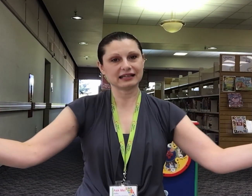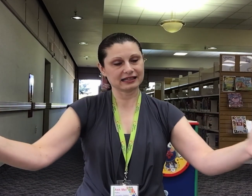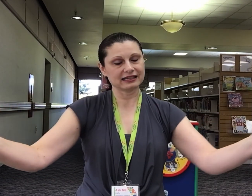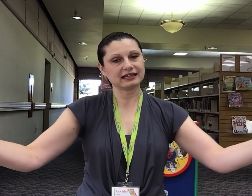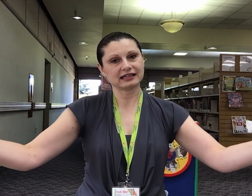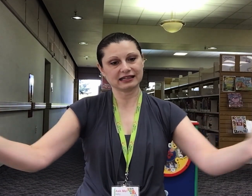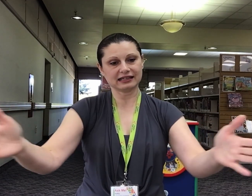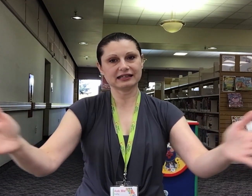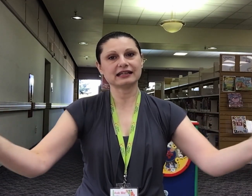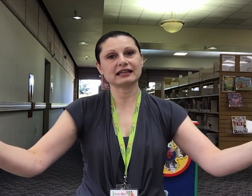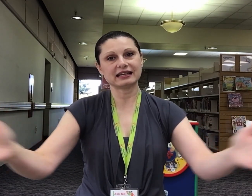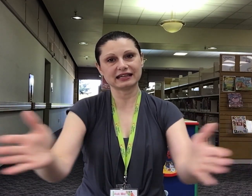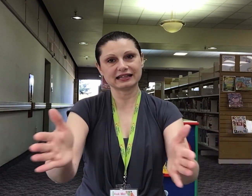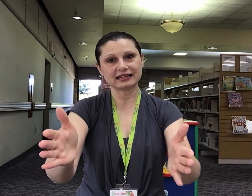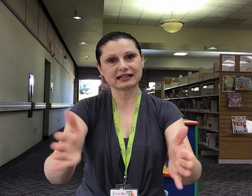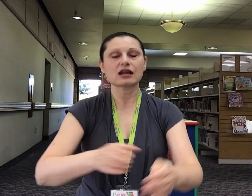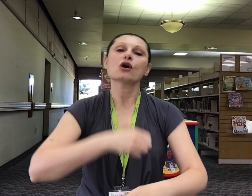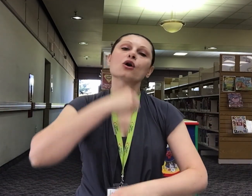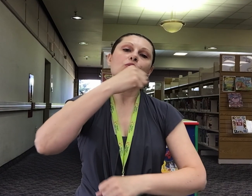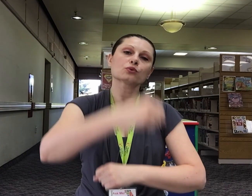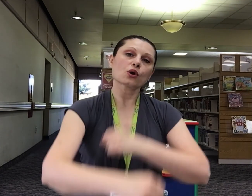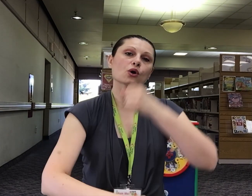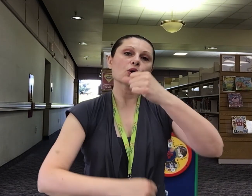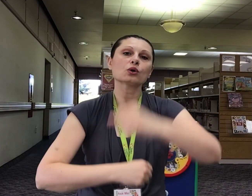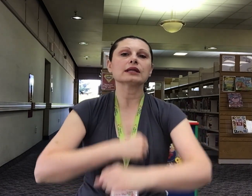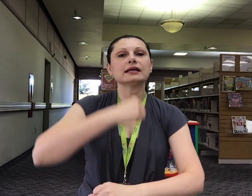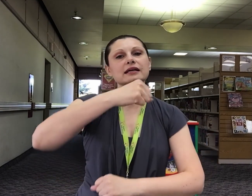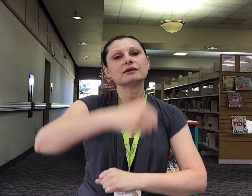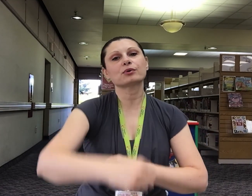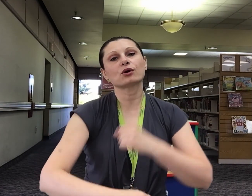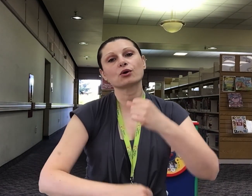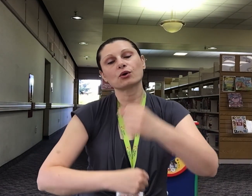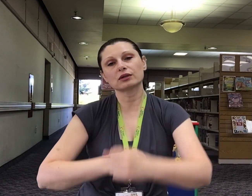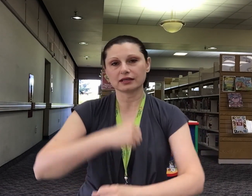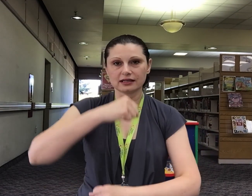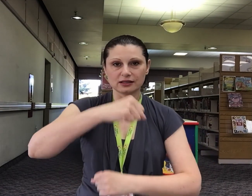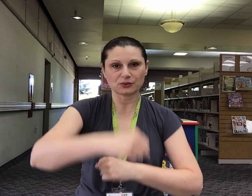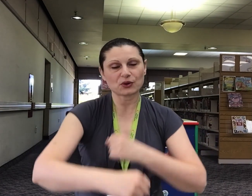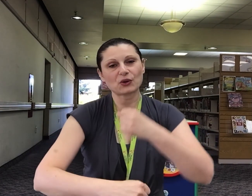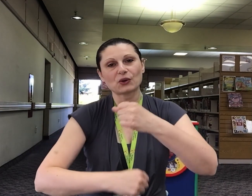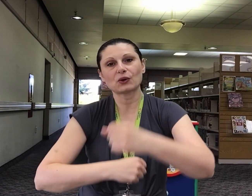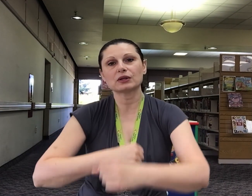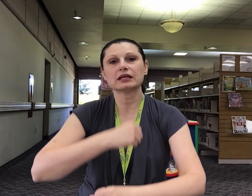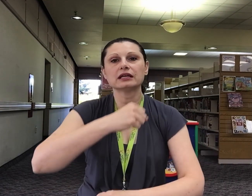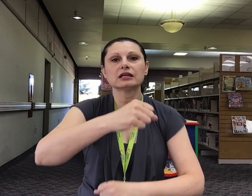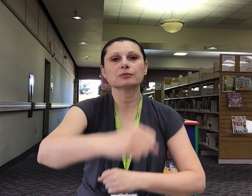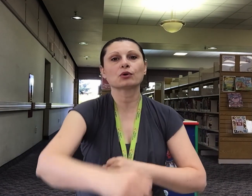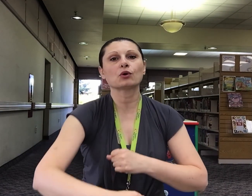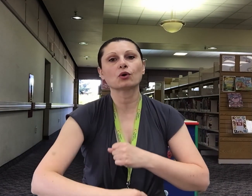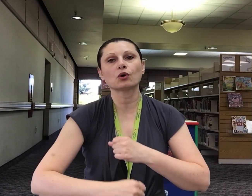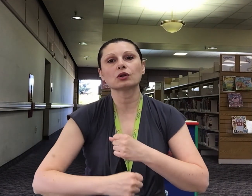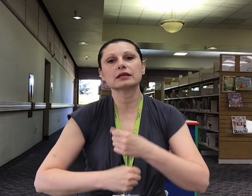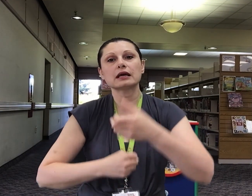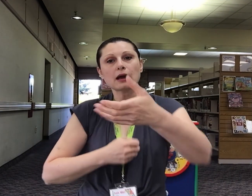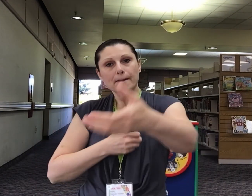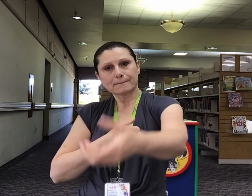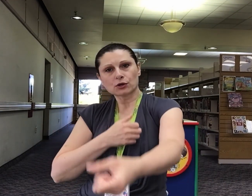in, in, in. Roly Poly, Roly Poly,